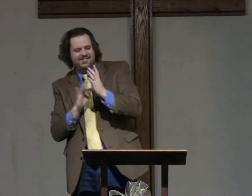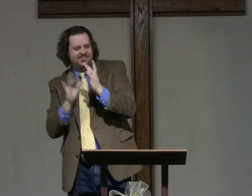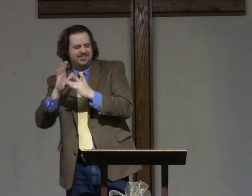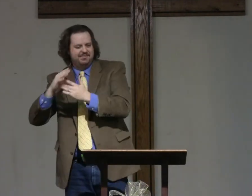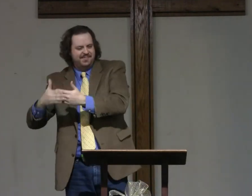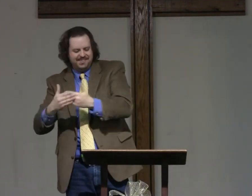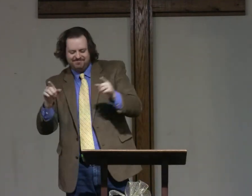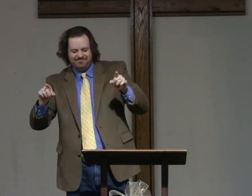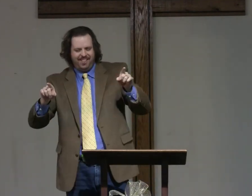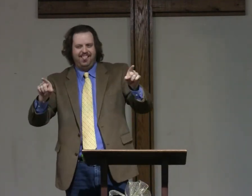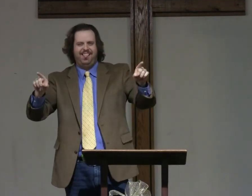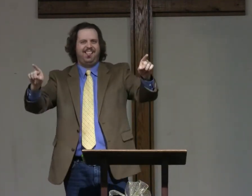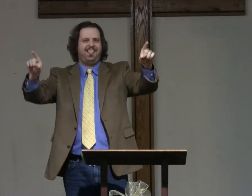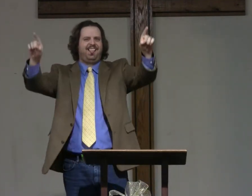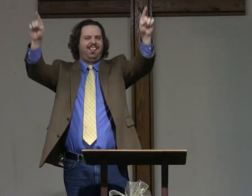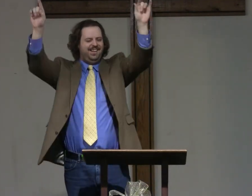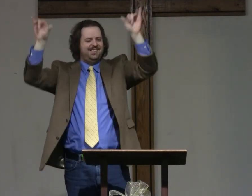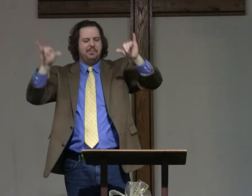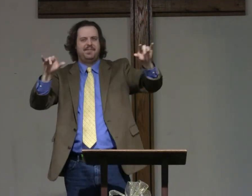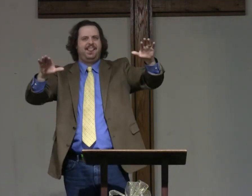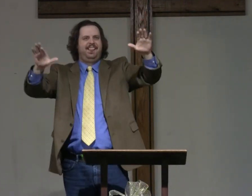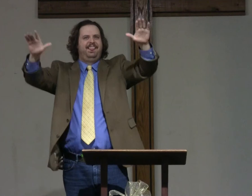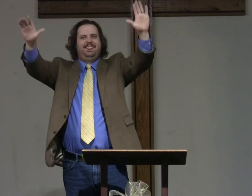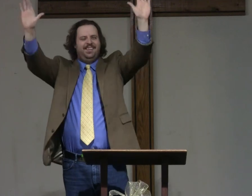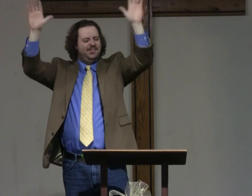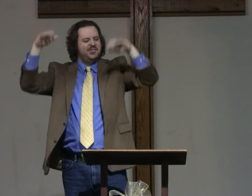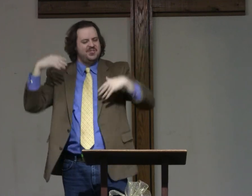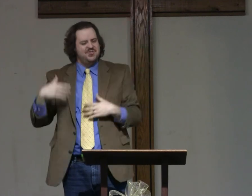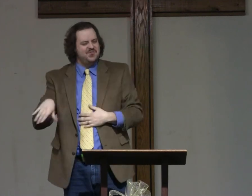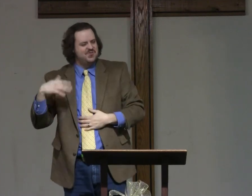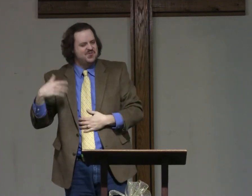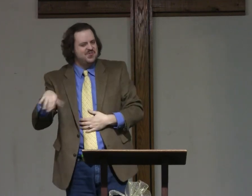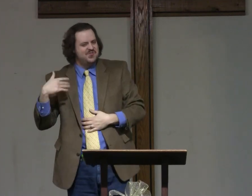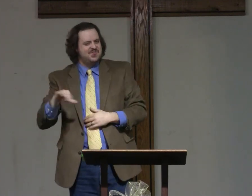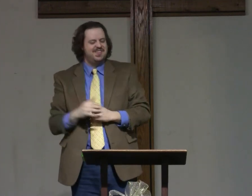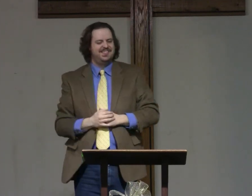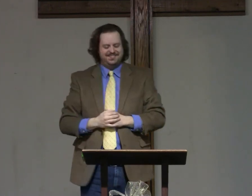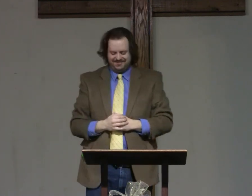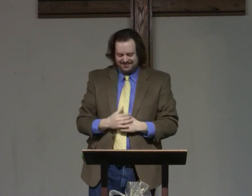the two babies, Moses and Jesus, and the parallels between them.